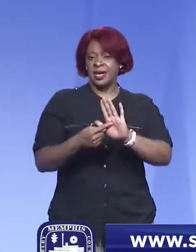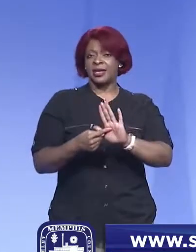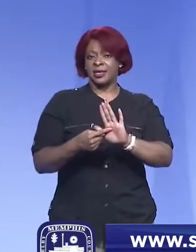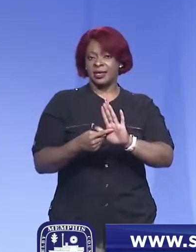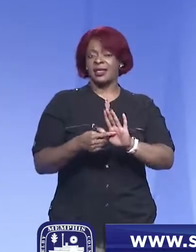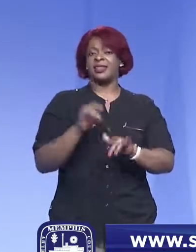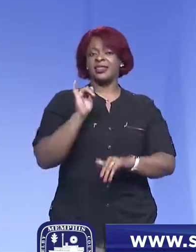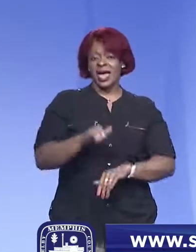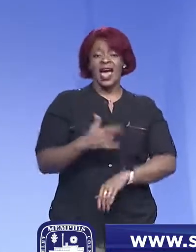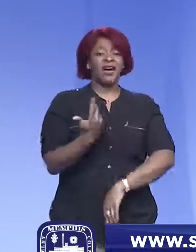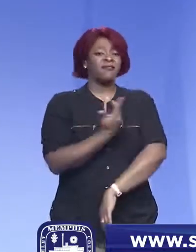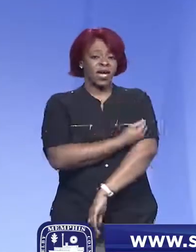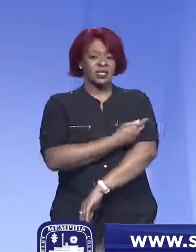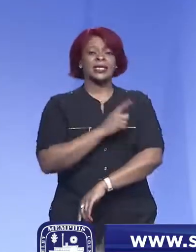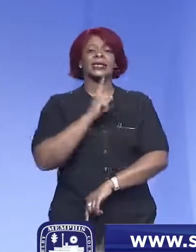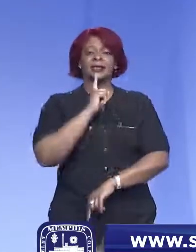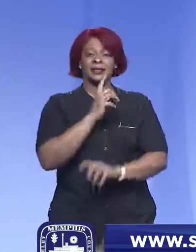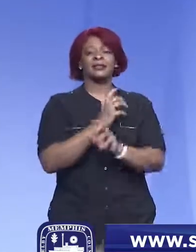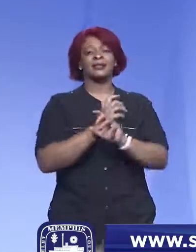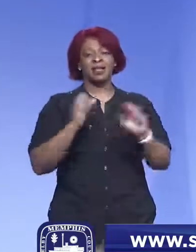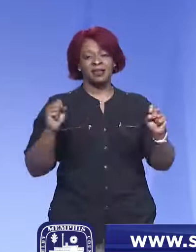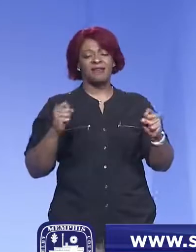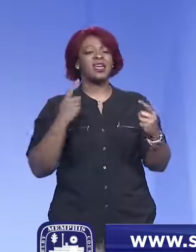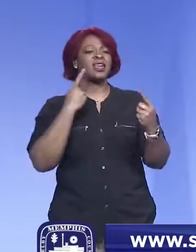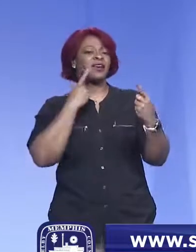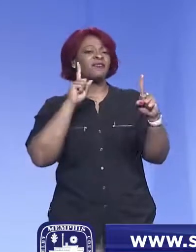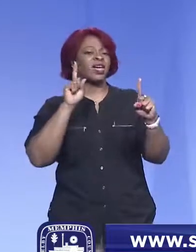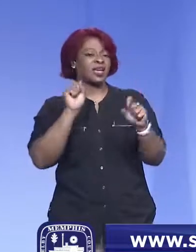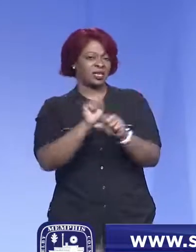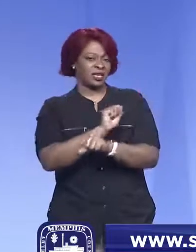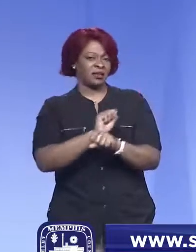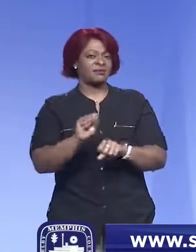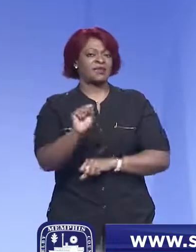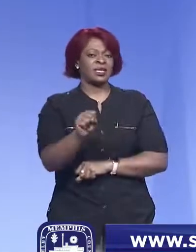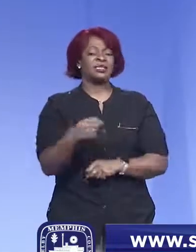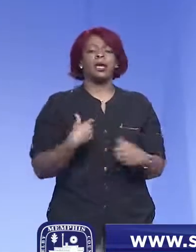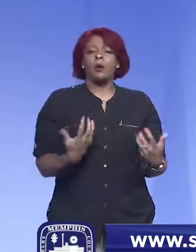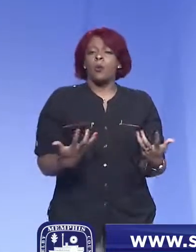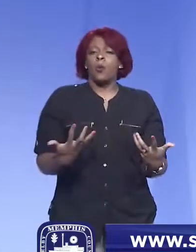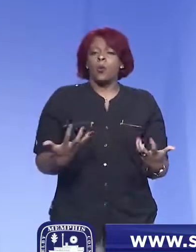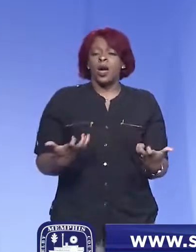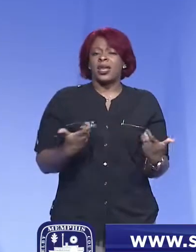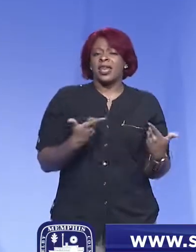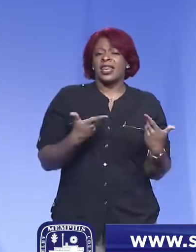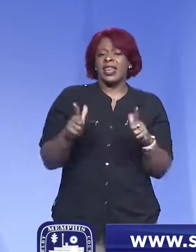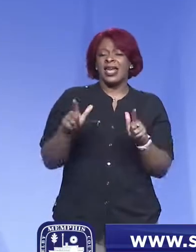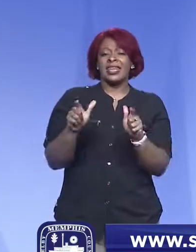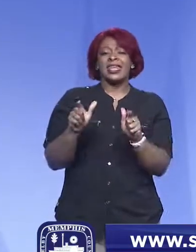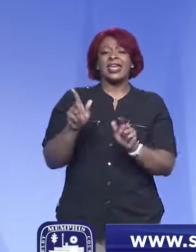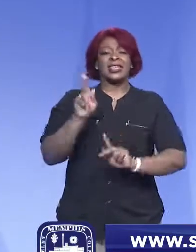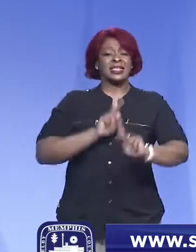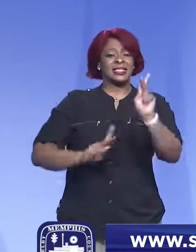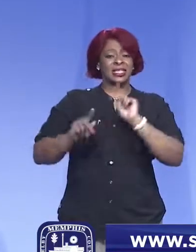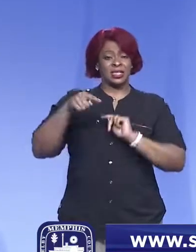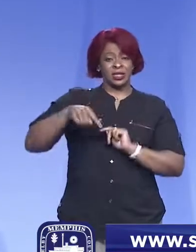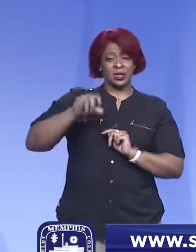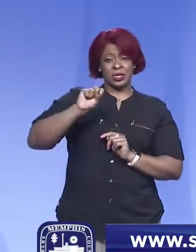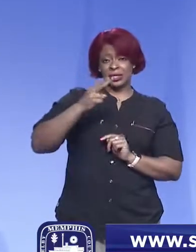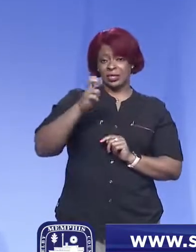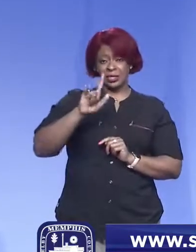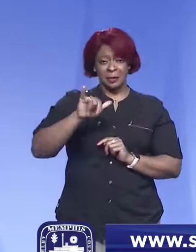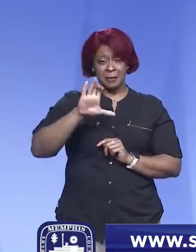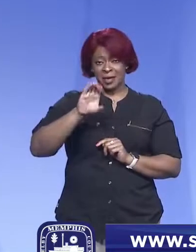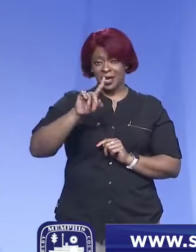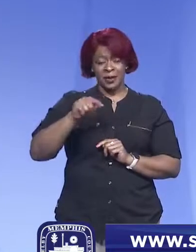is safe and effective. And I wanted to let the citizens of Shelby County know